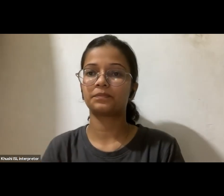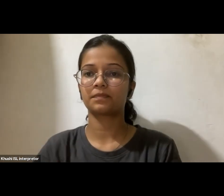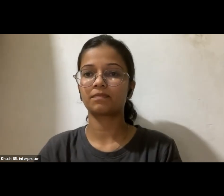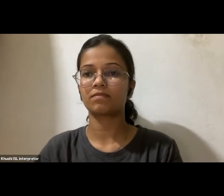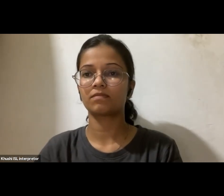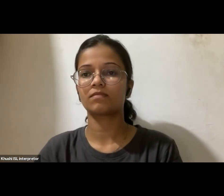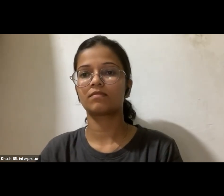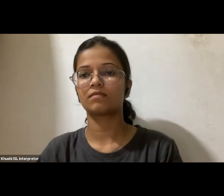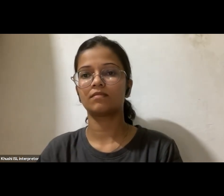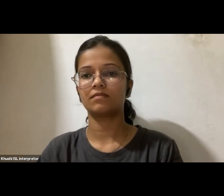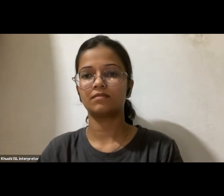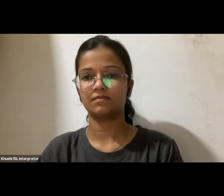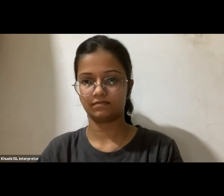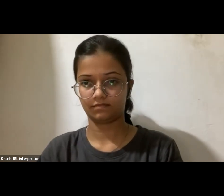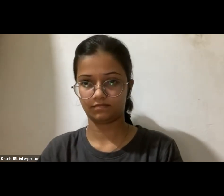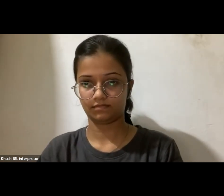Okay.